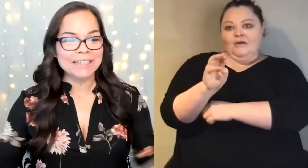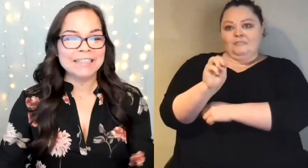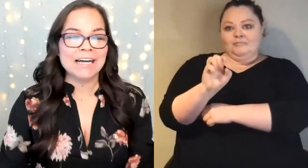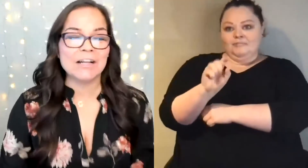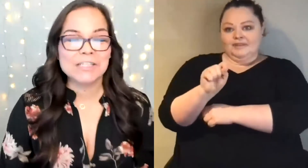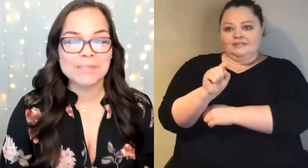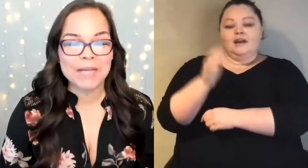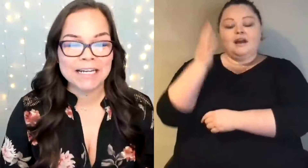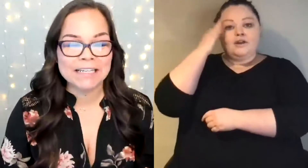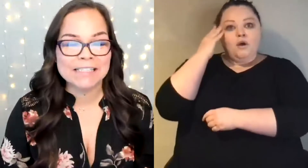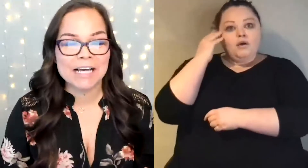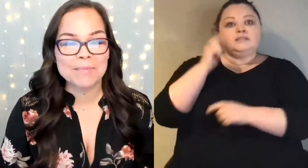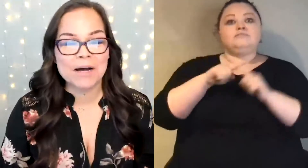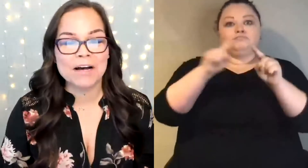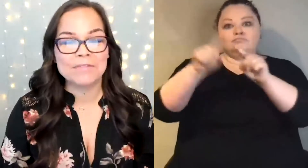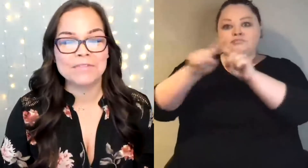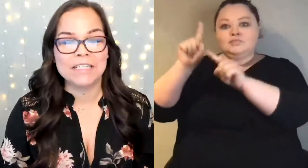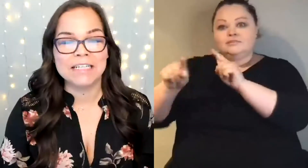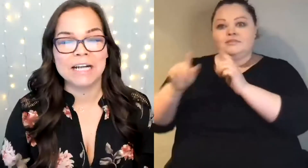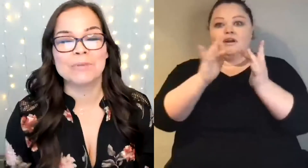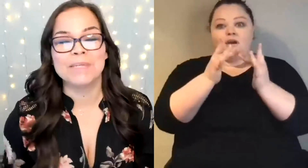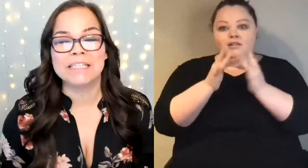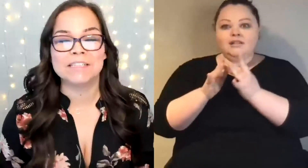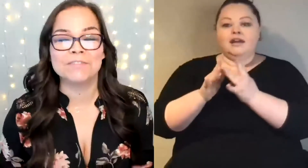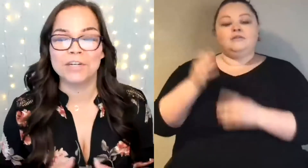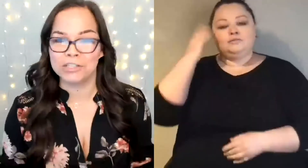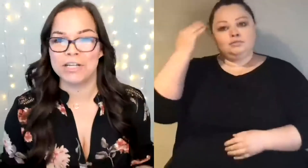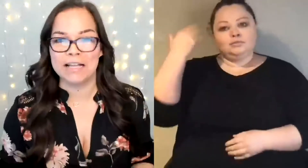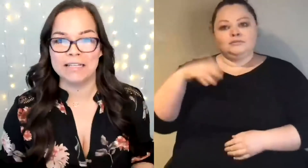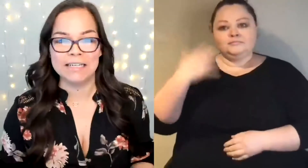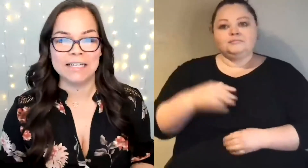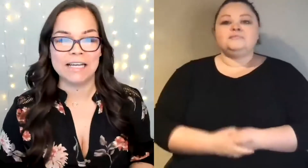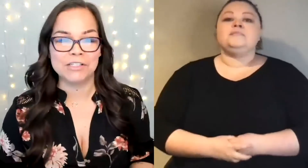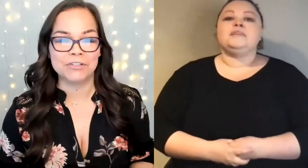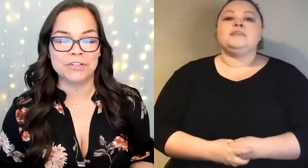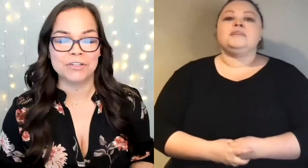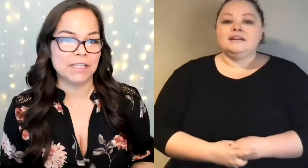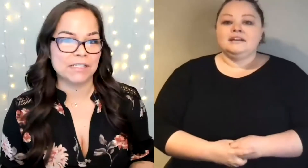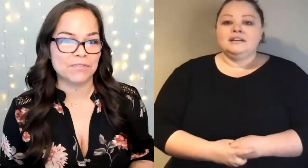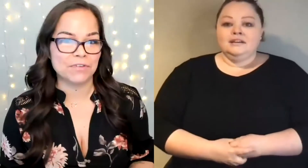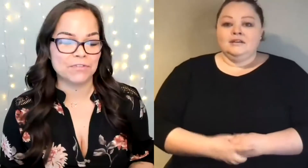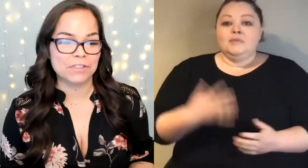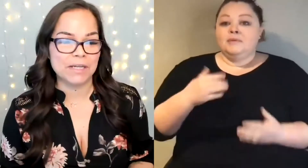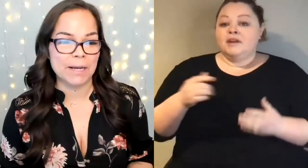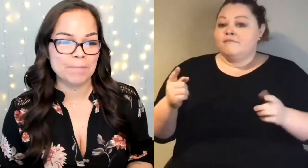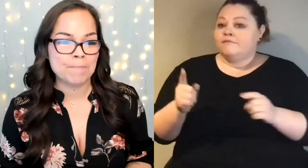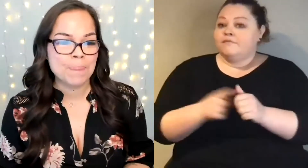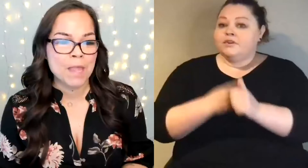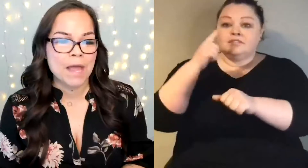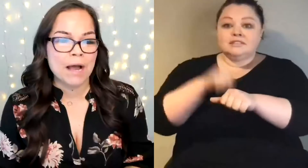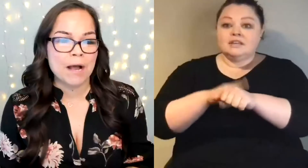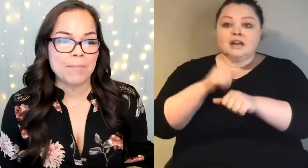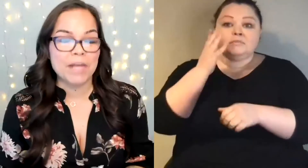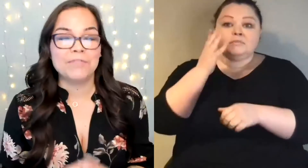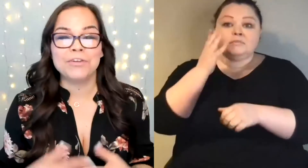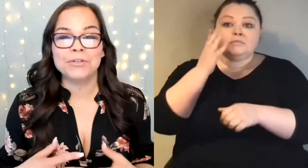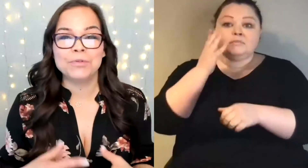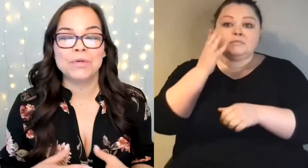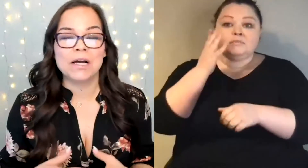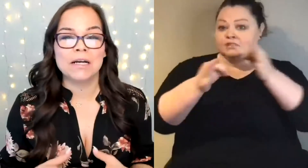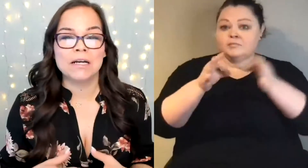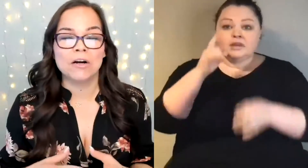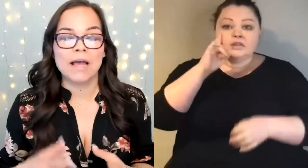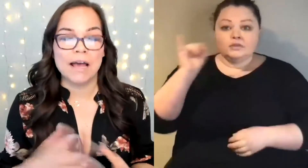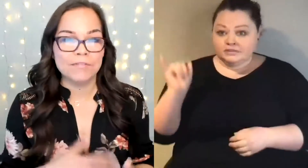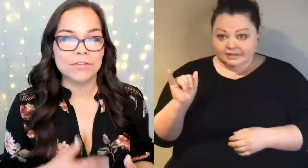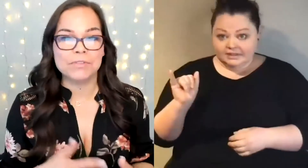platform, I'll explain some of the AirMeet functionality in case you're using this for the first time. And if